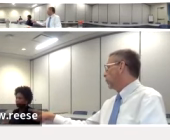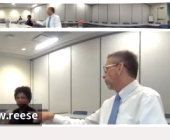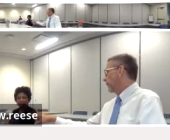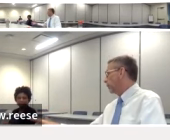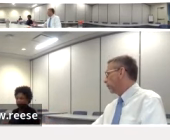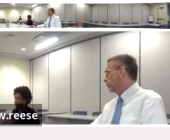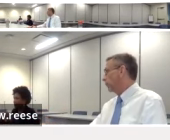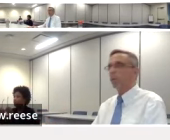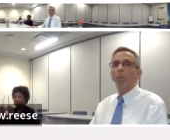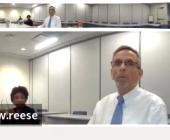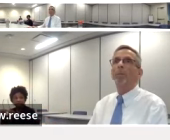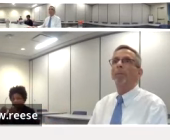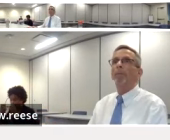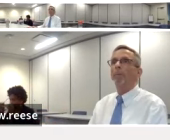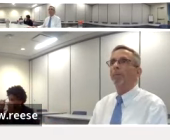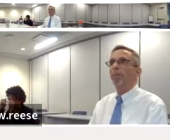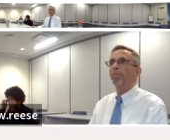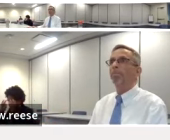Can you do present?